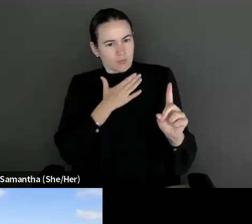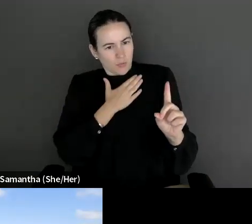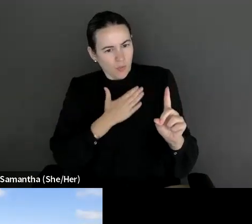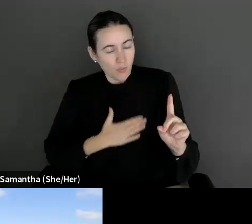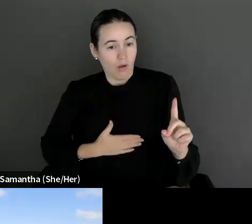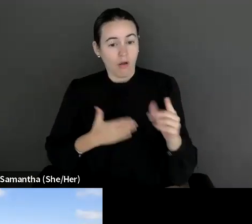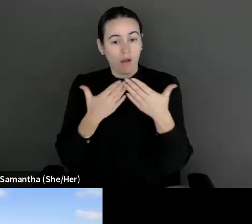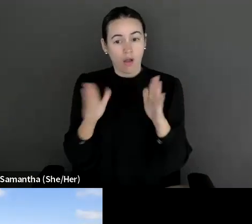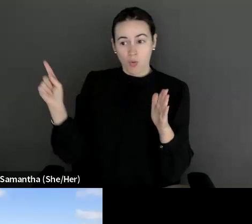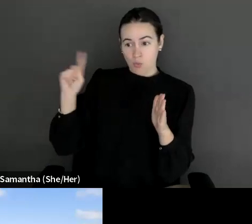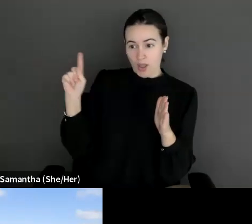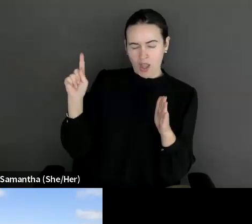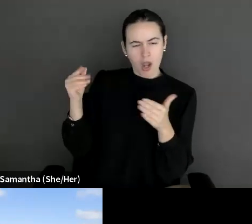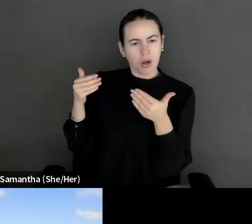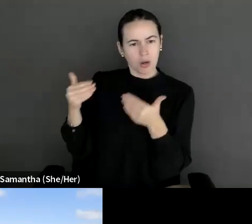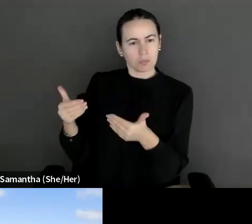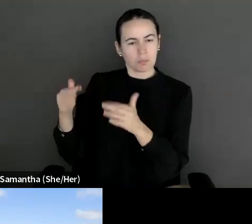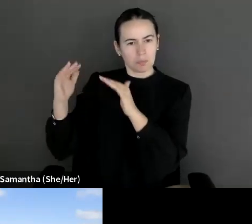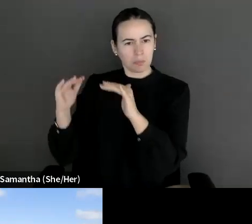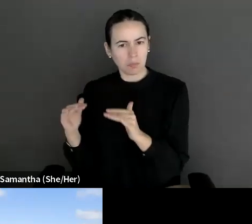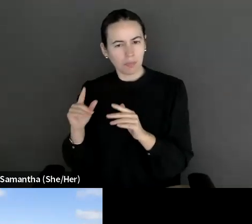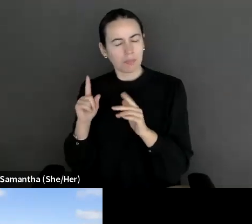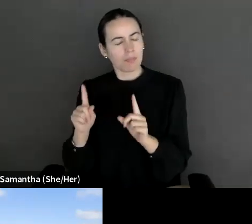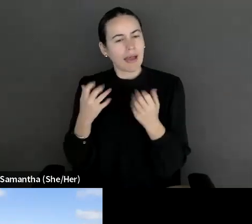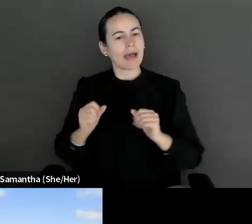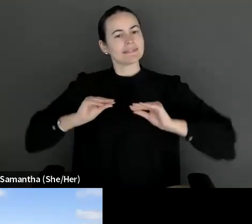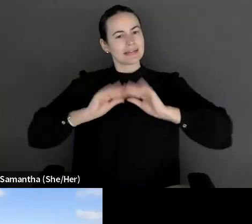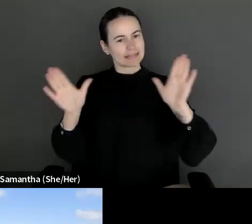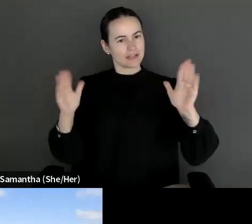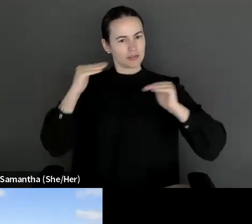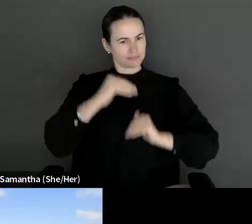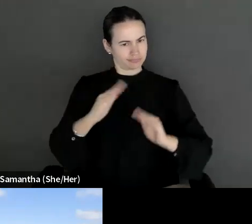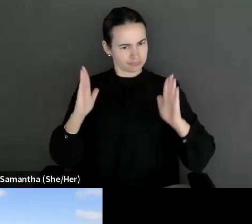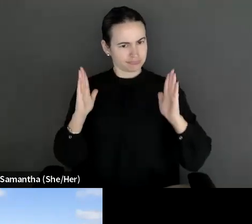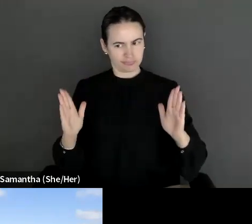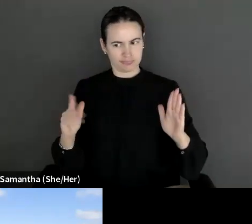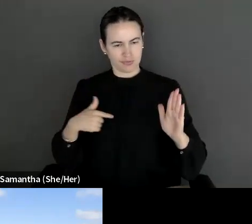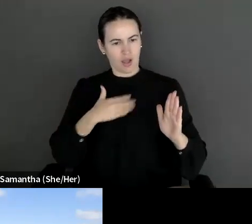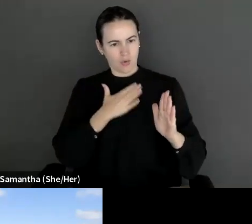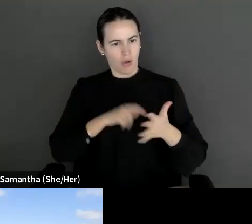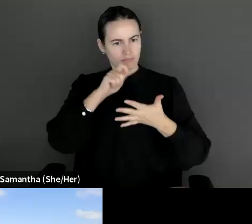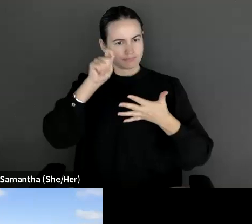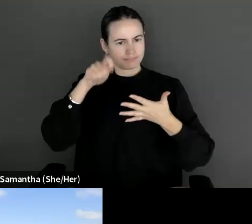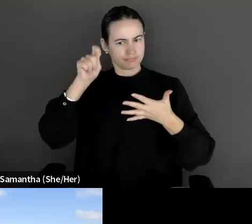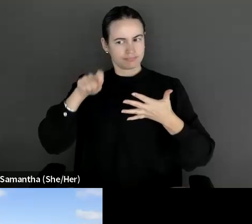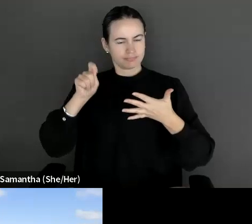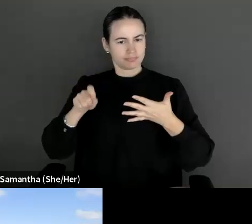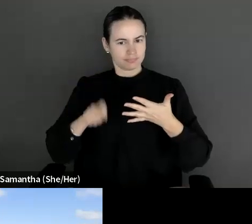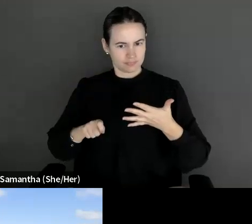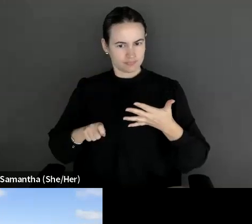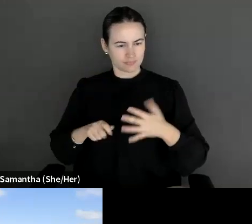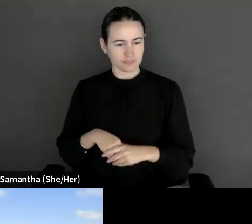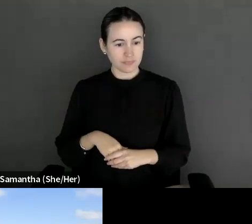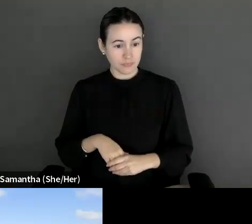generalize, you know, and just focus on that. And you'd be surprised when I don't know if you've ever purposefully looked through